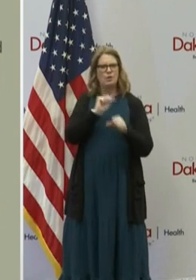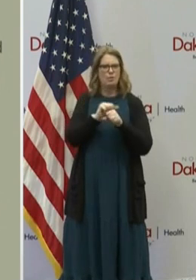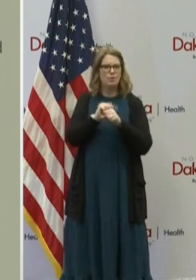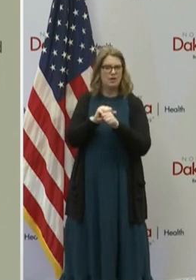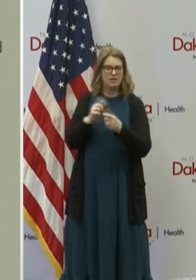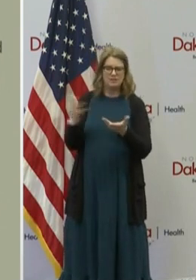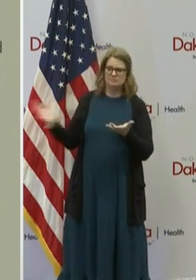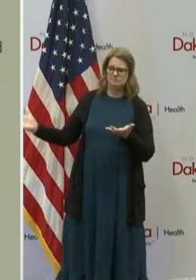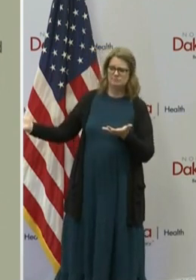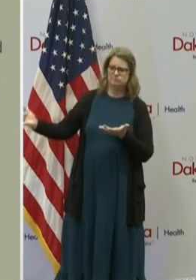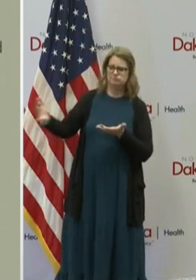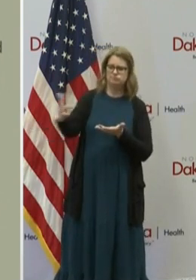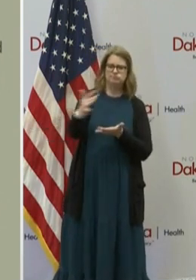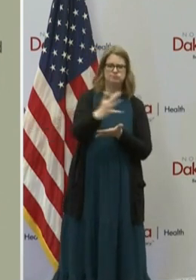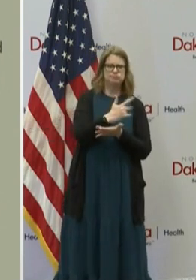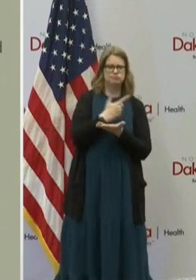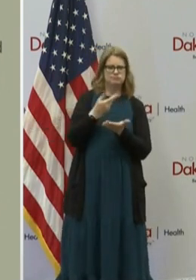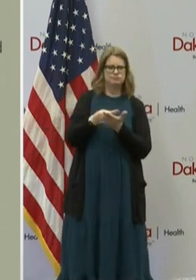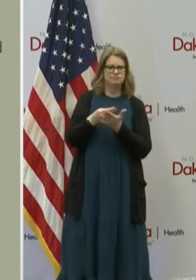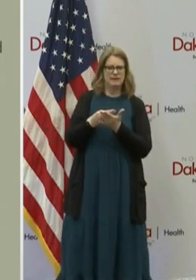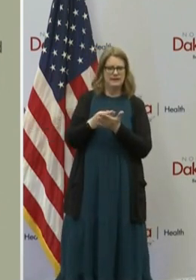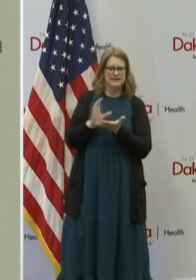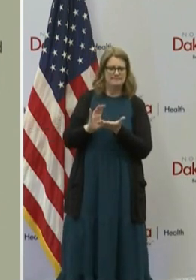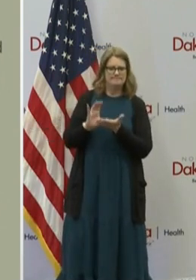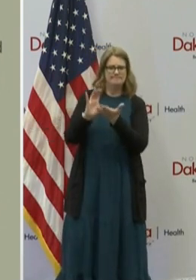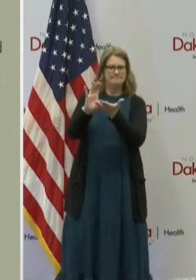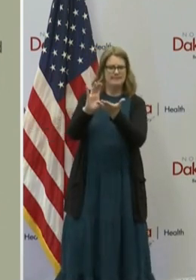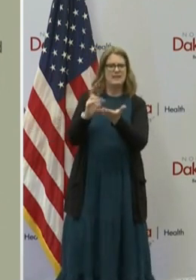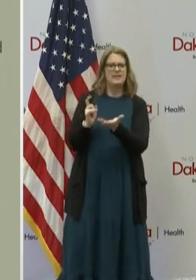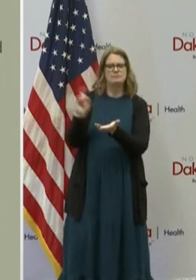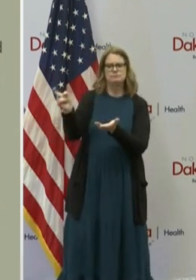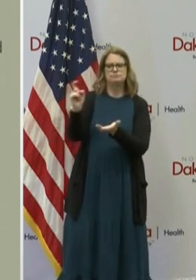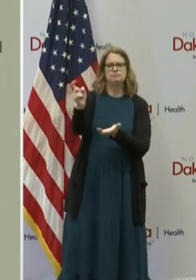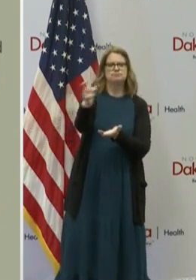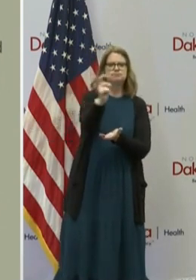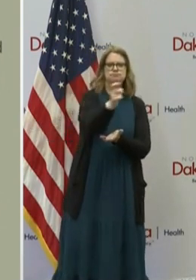collecting donations and raising that money and distributing grants.